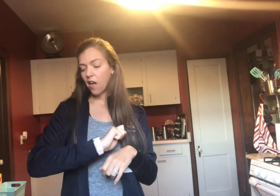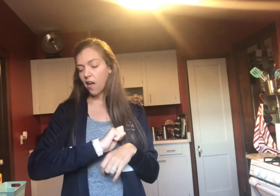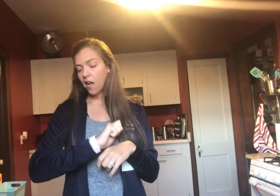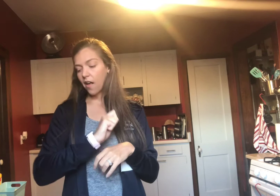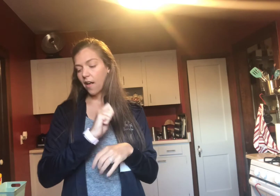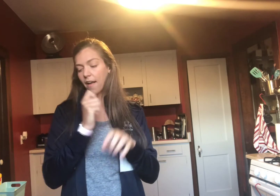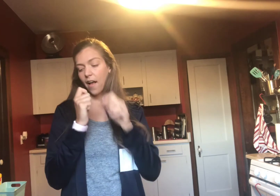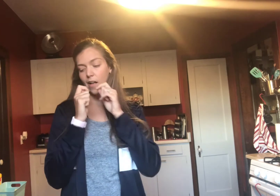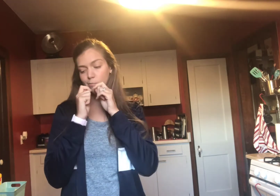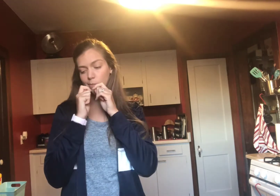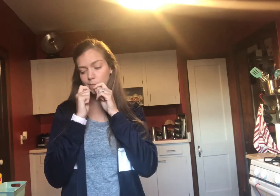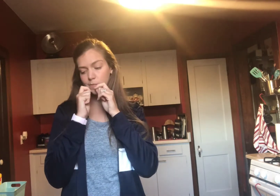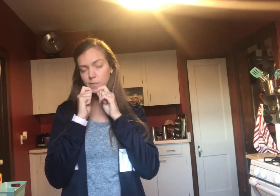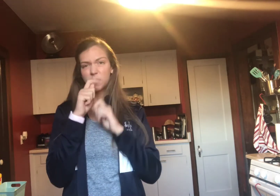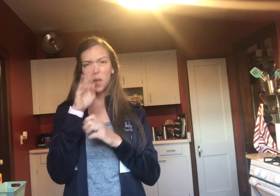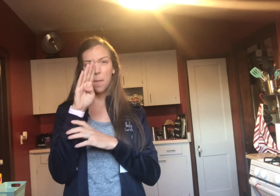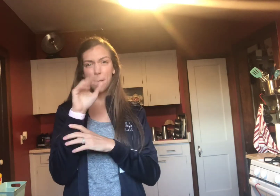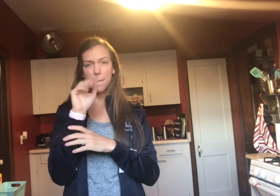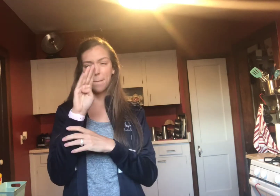its favorite food.